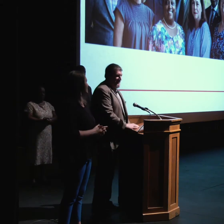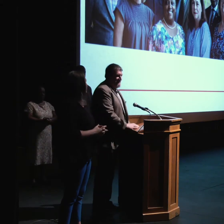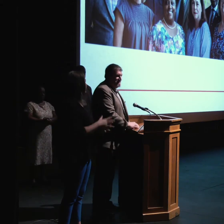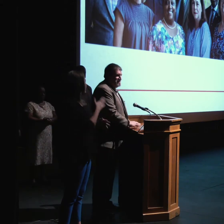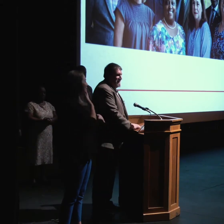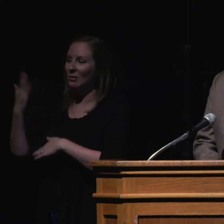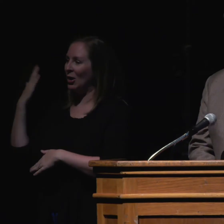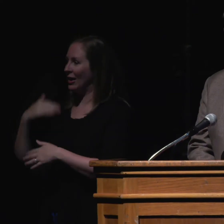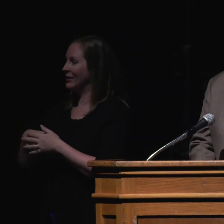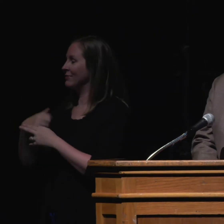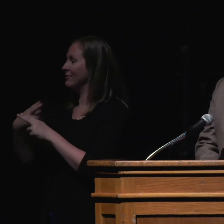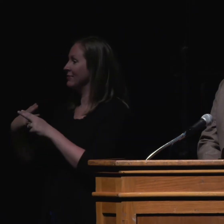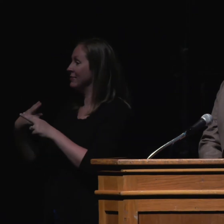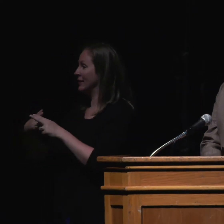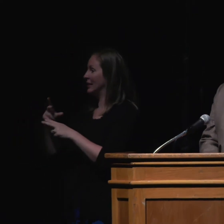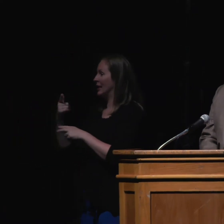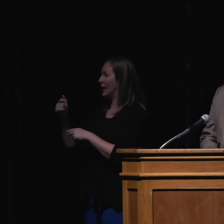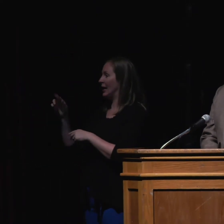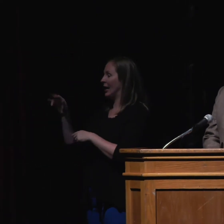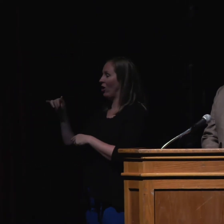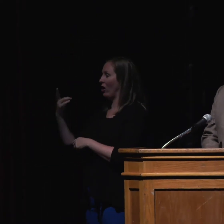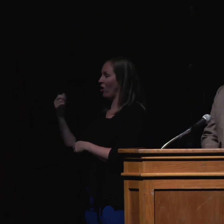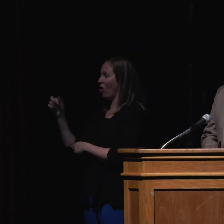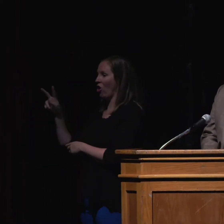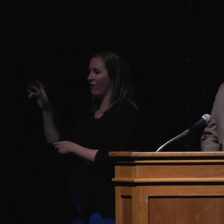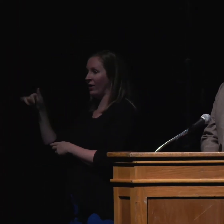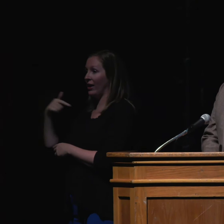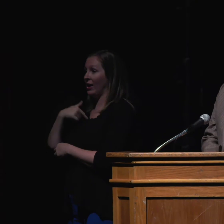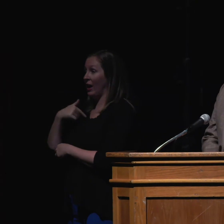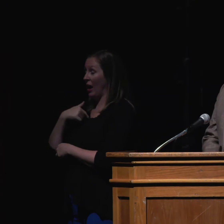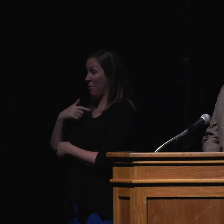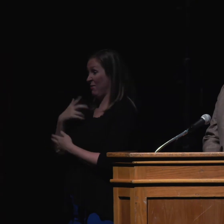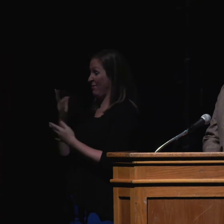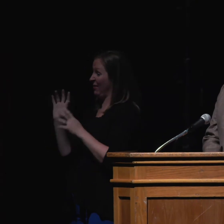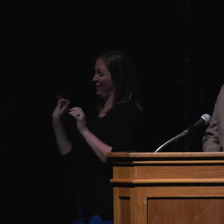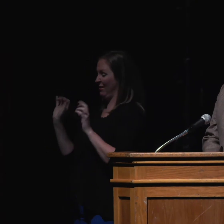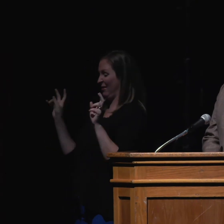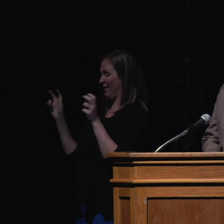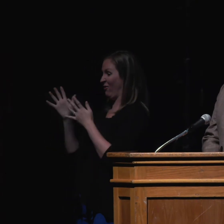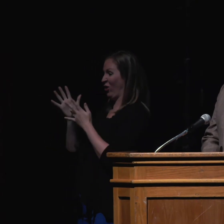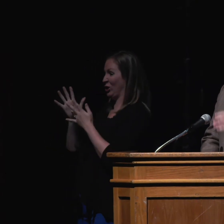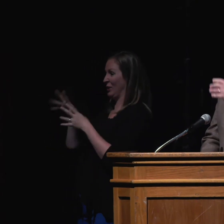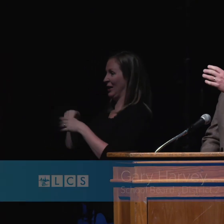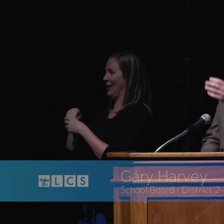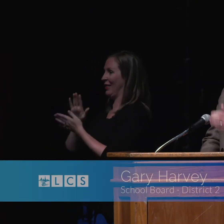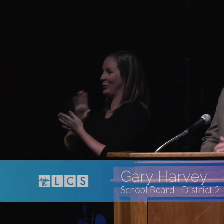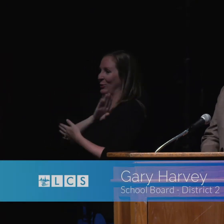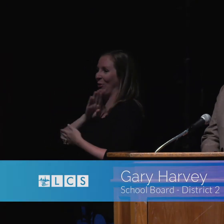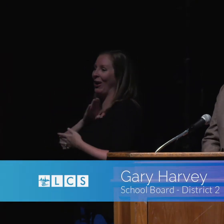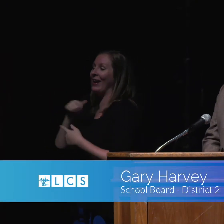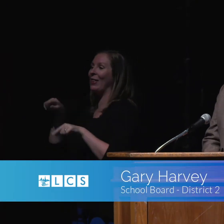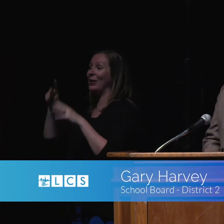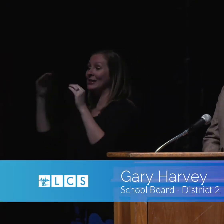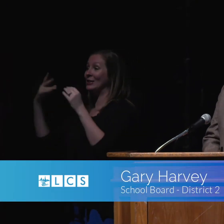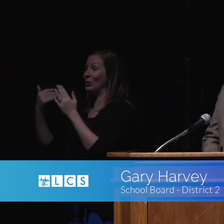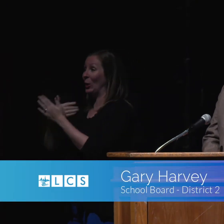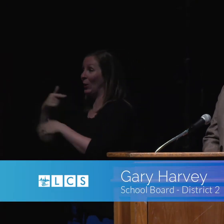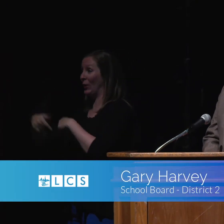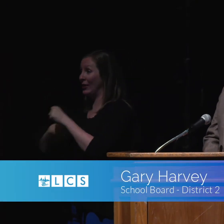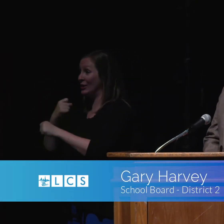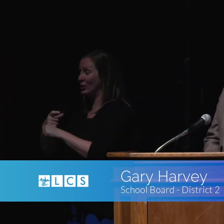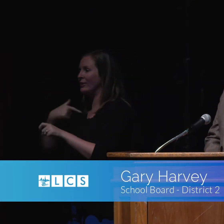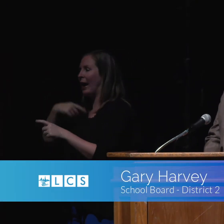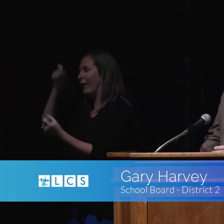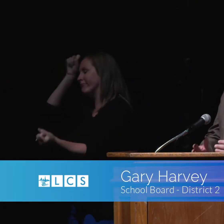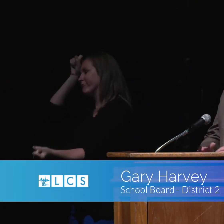Good morning. My name is Gary Harvey. I'm the freshman on the school board, so those teachers who are new this year, I